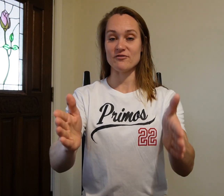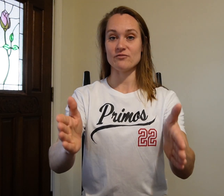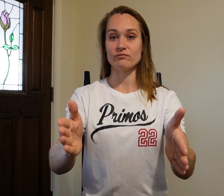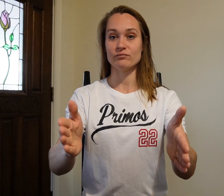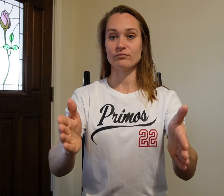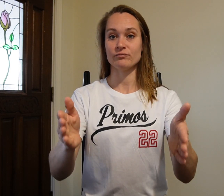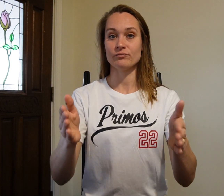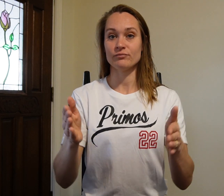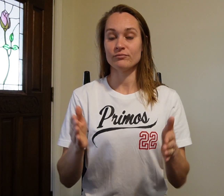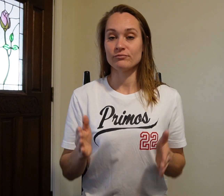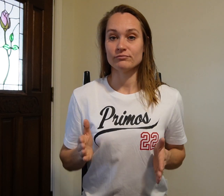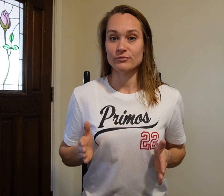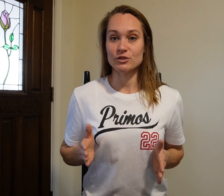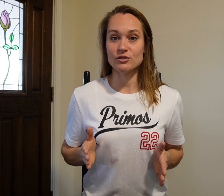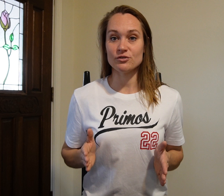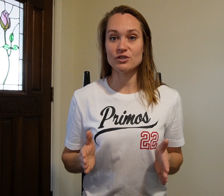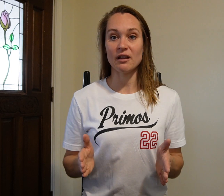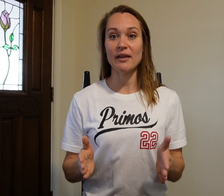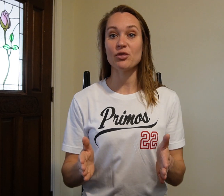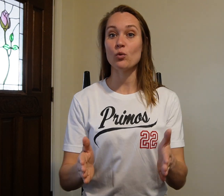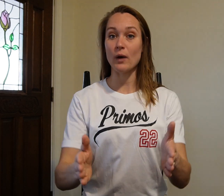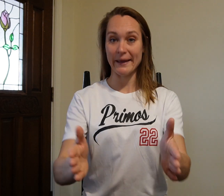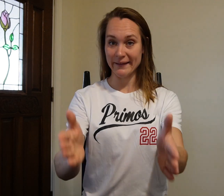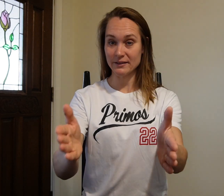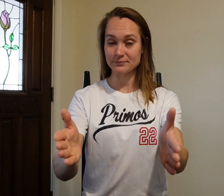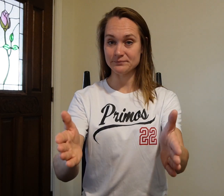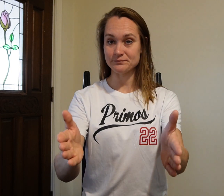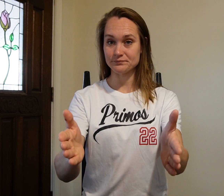you. Choose to light the way.